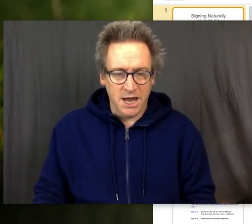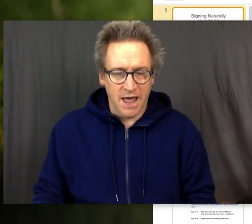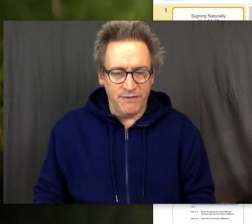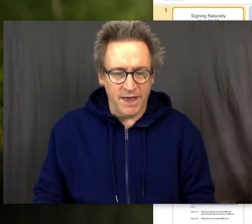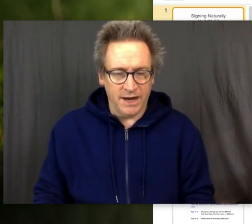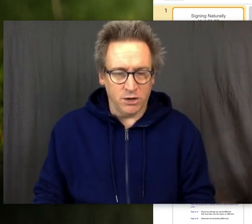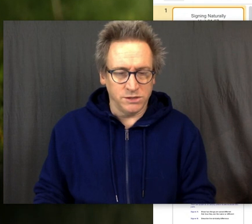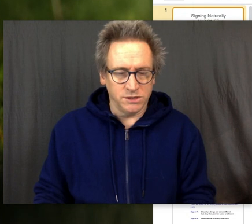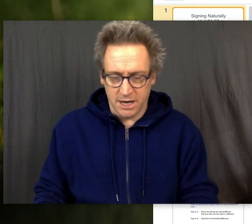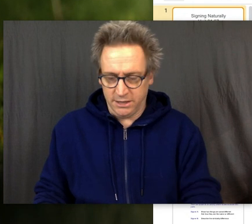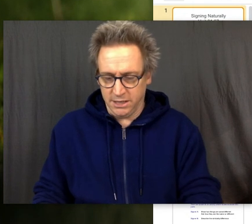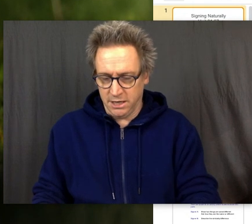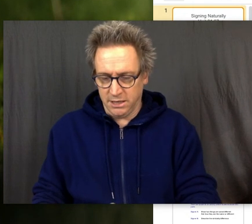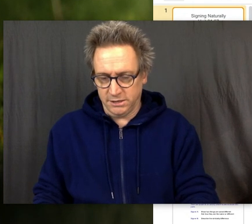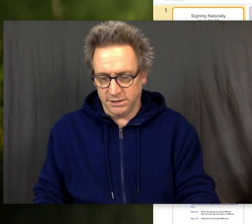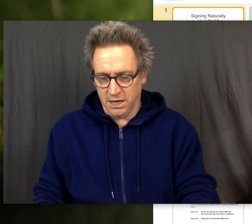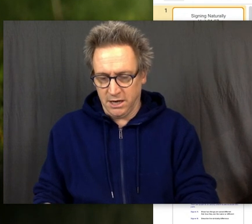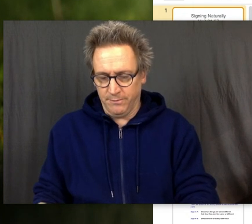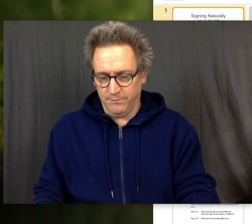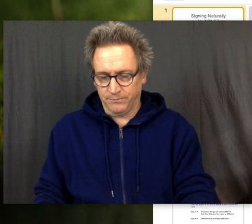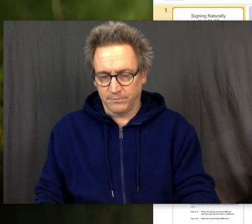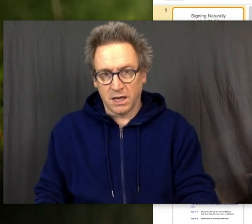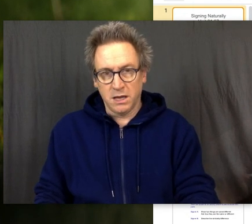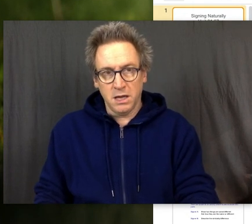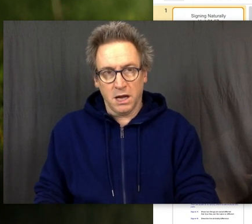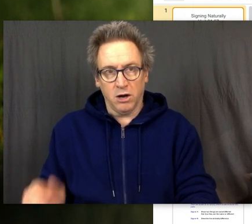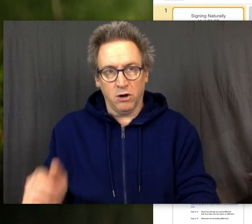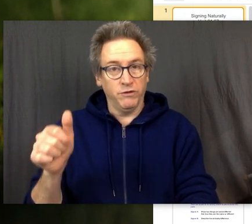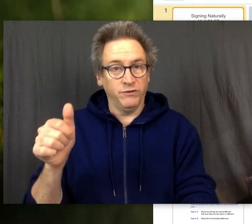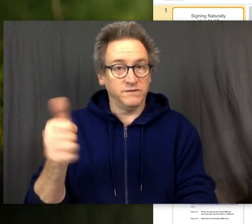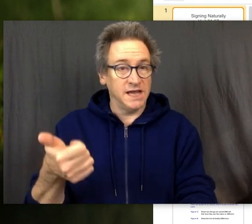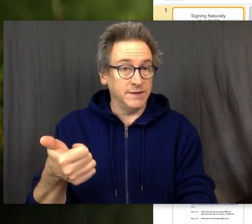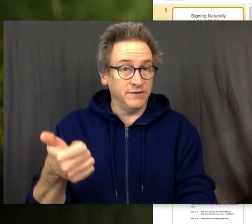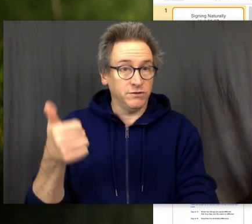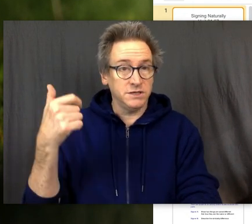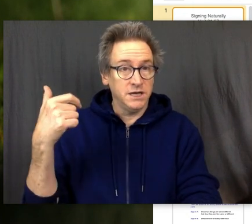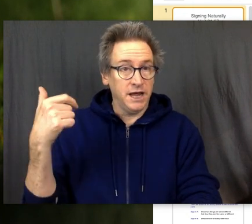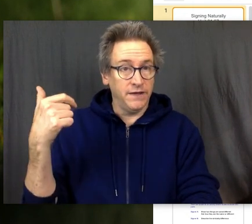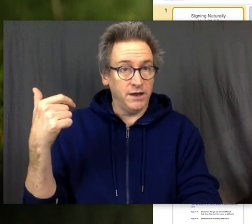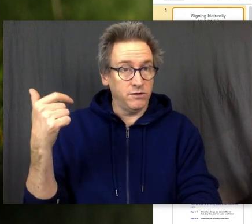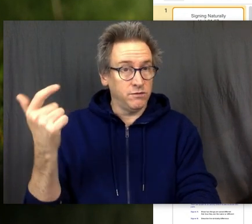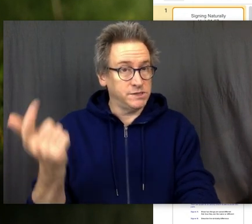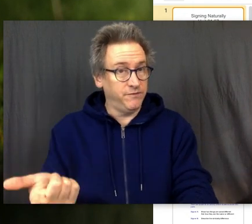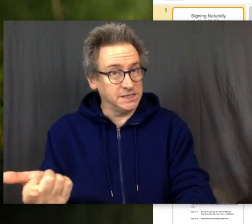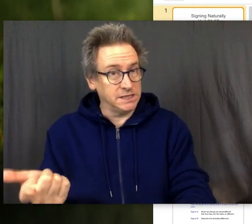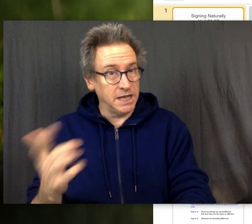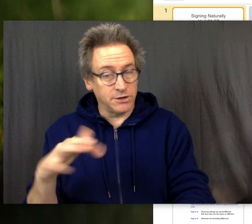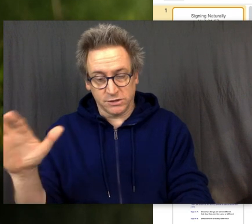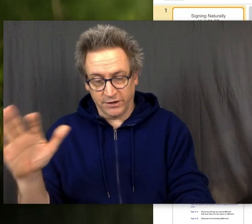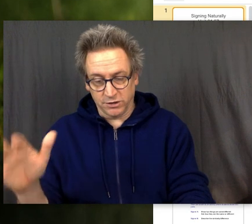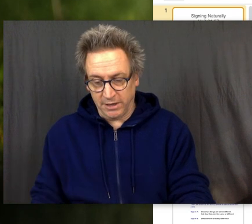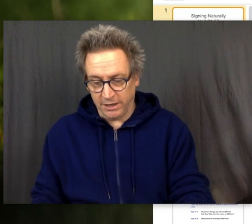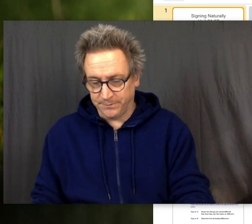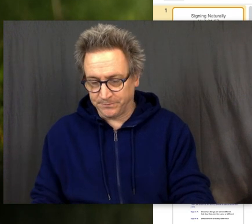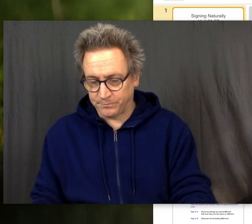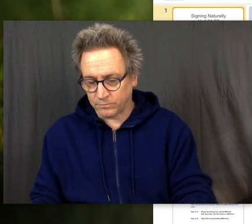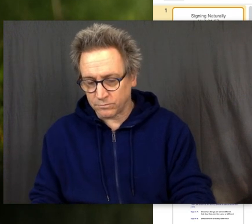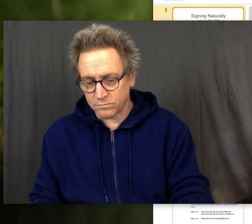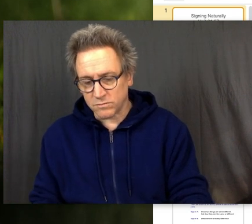culture, and then it goes on and does a review of same and different, and then some fist letters, finger